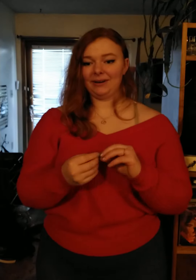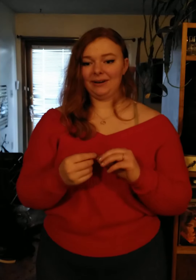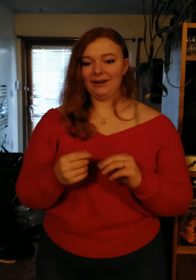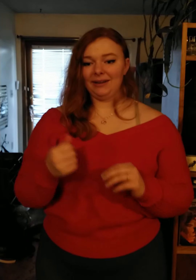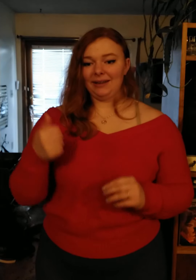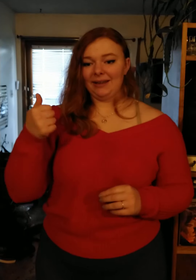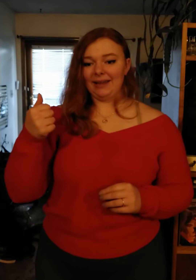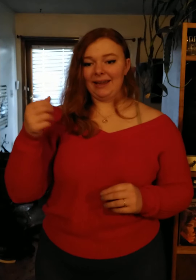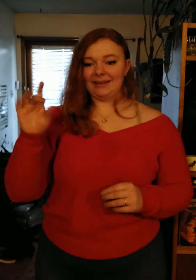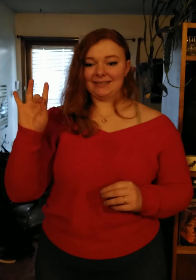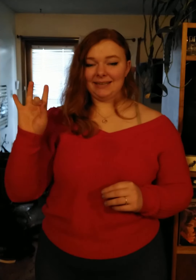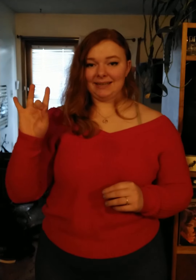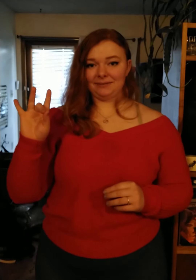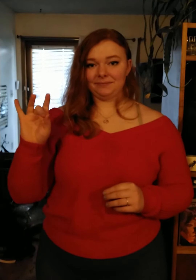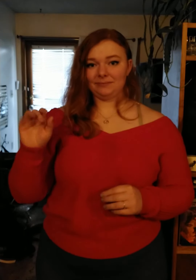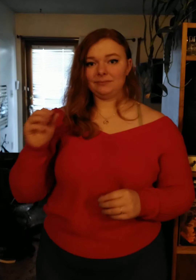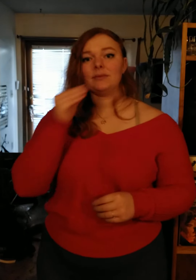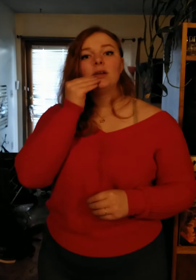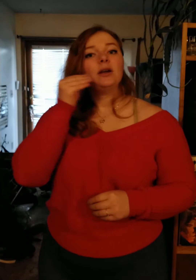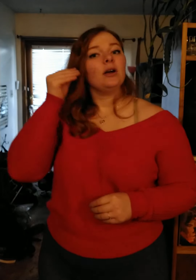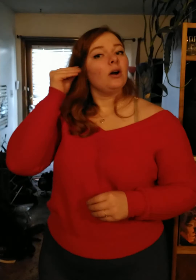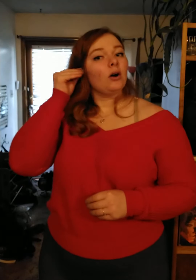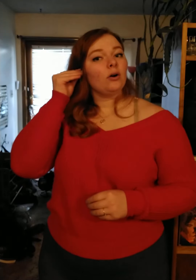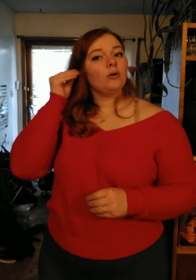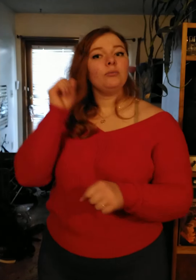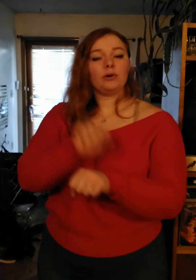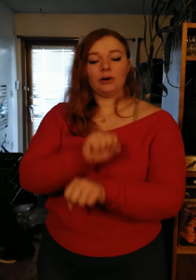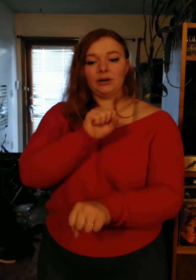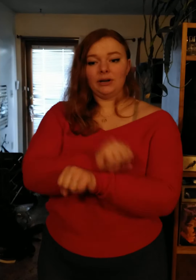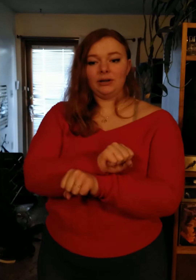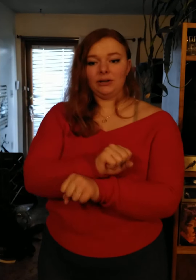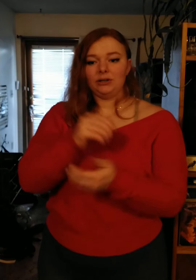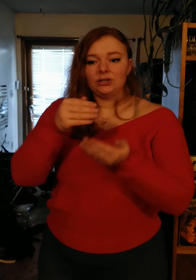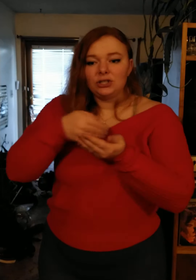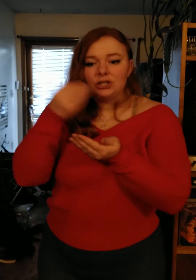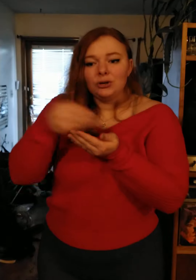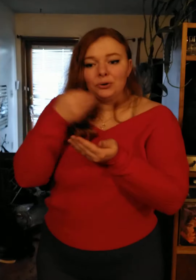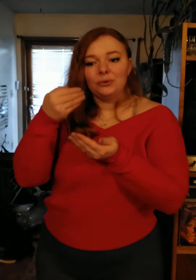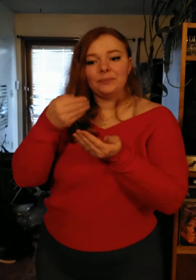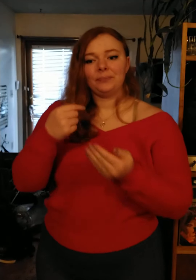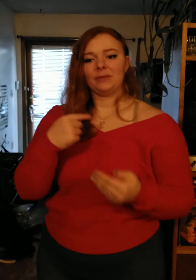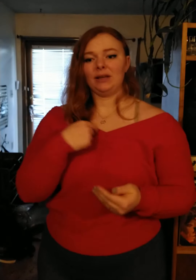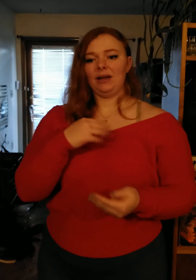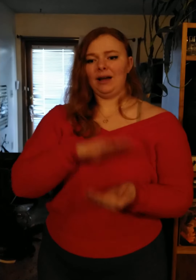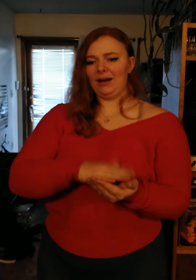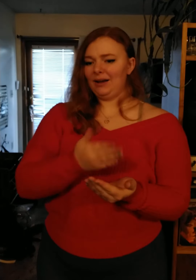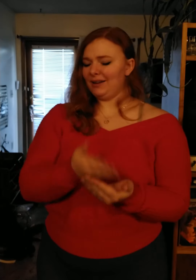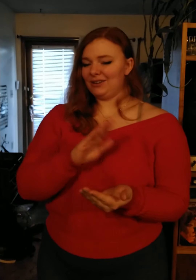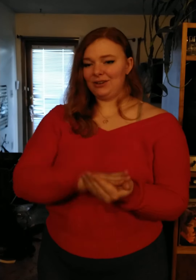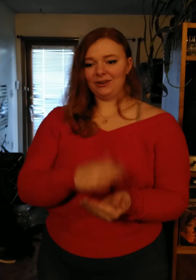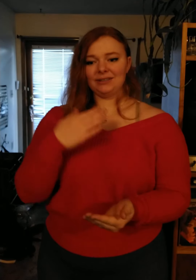18. Homework stew. I cooked